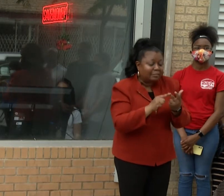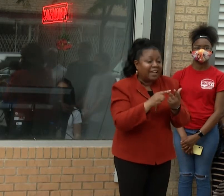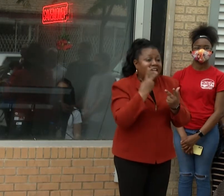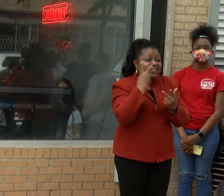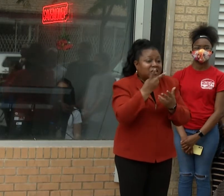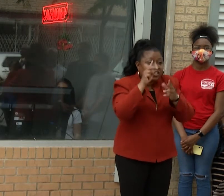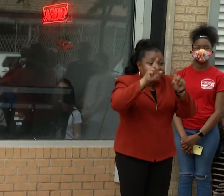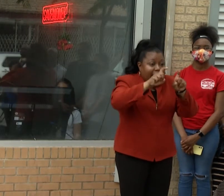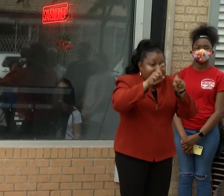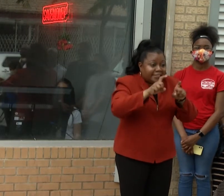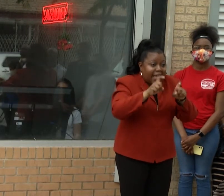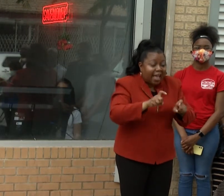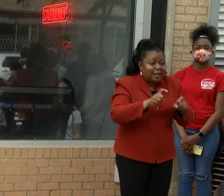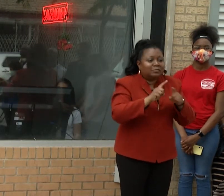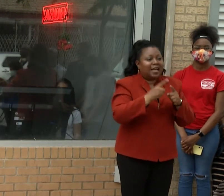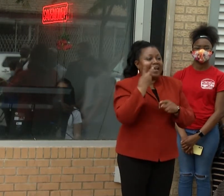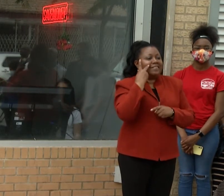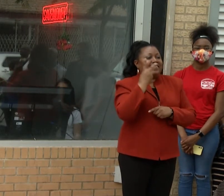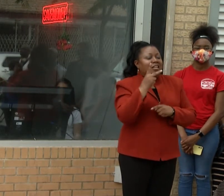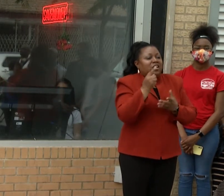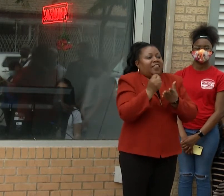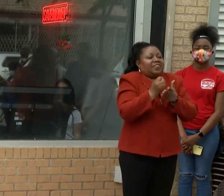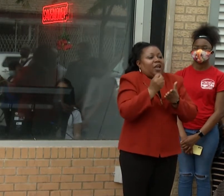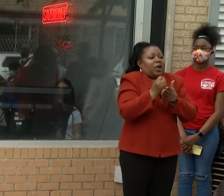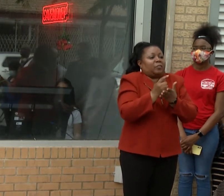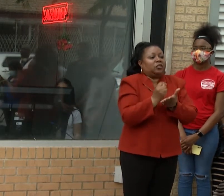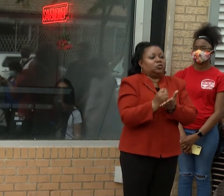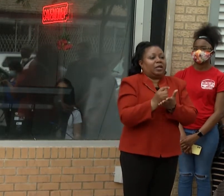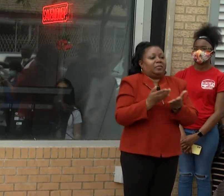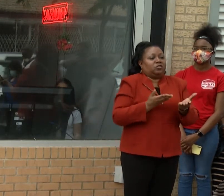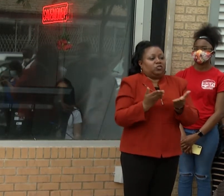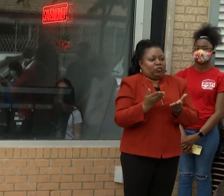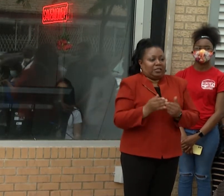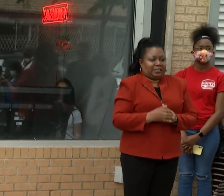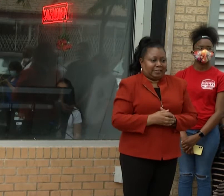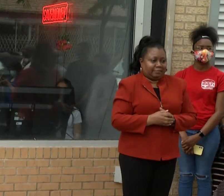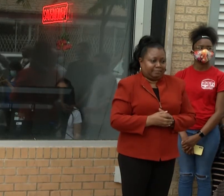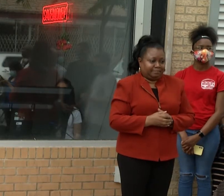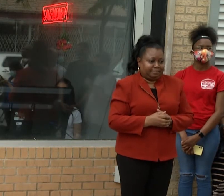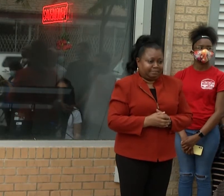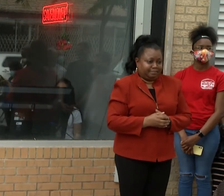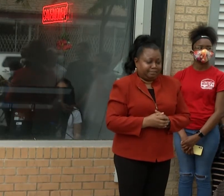vision exams, and vision therapy treatment services.